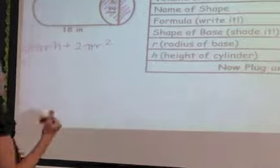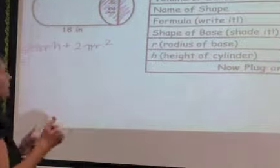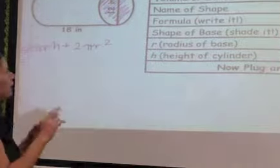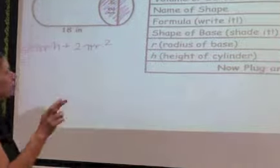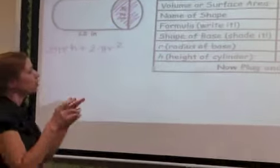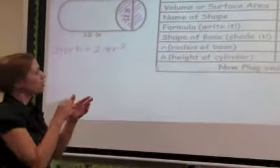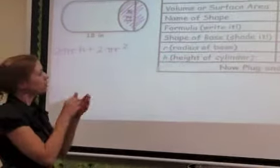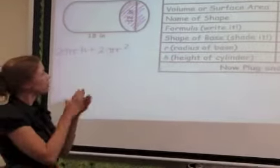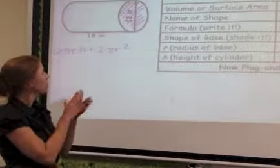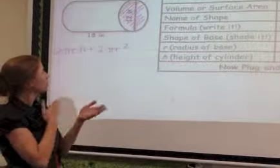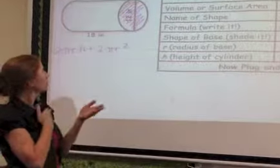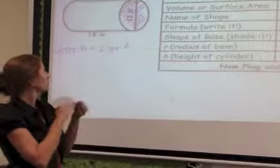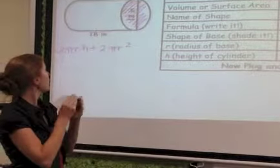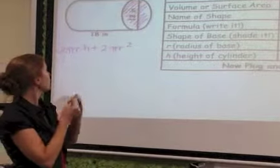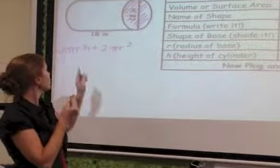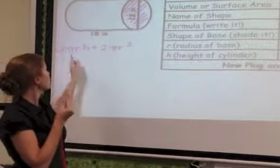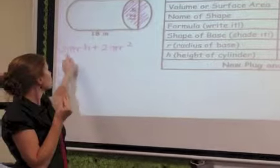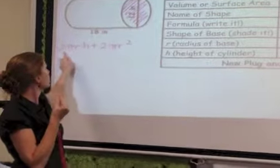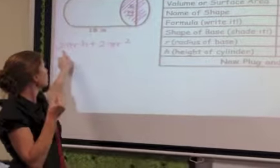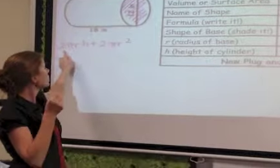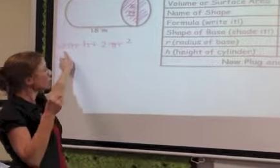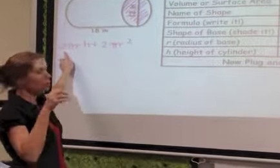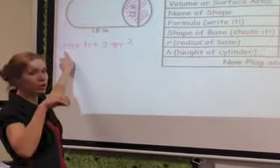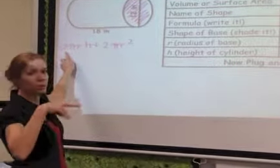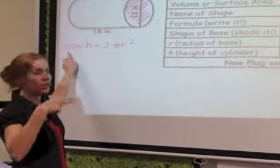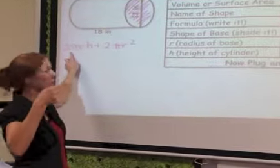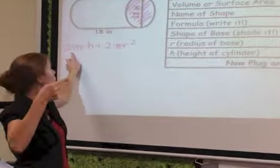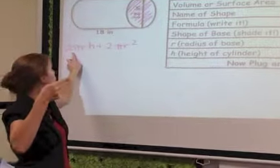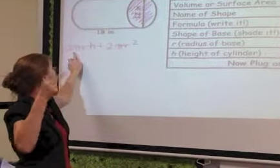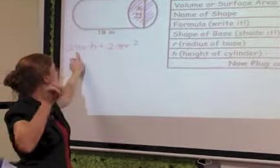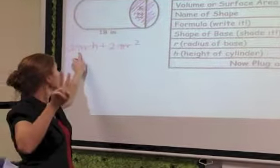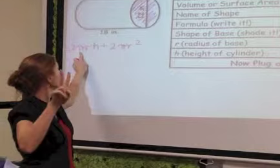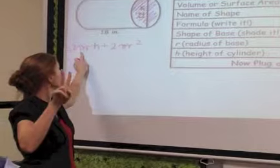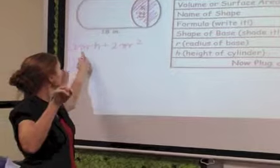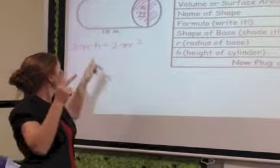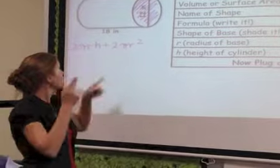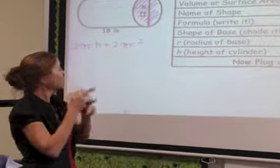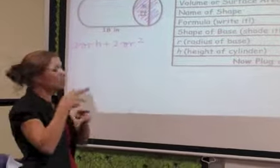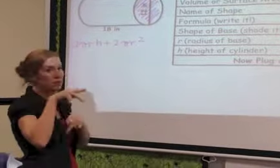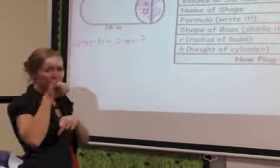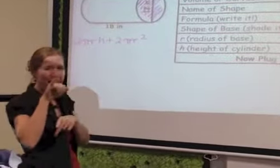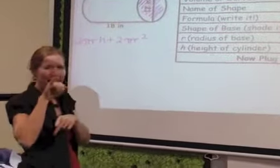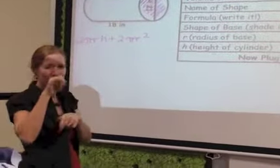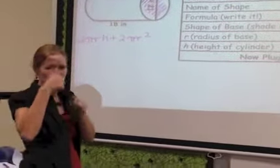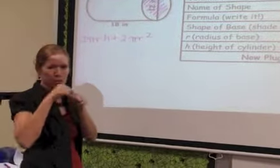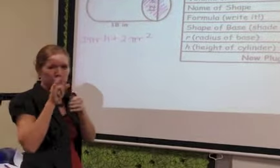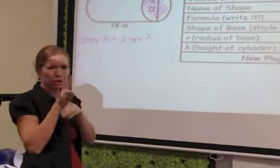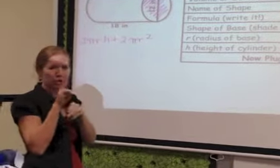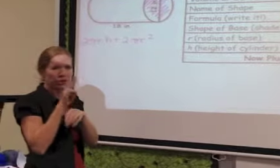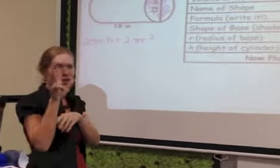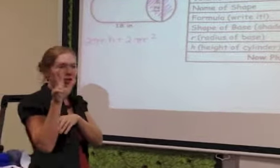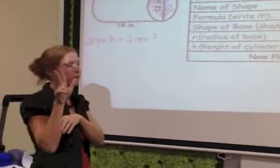Now I'm ready to plug in my numbers. So I'm going to put down 2 times pi. Remember, we're using